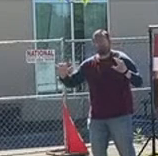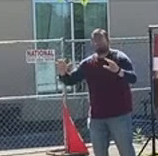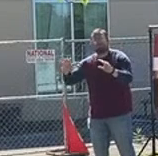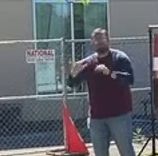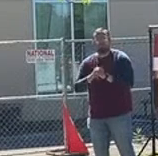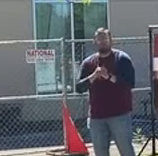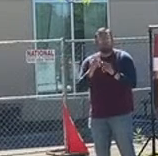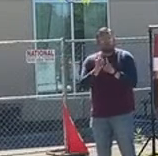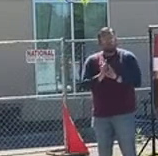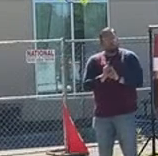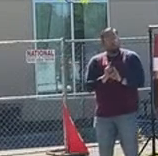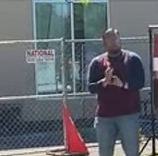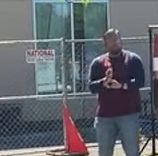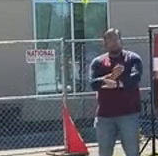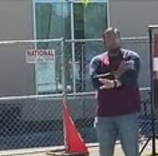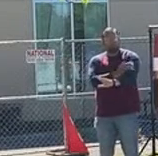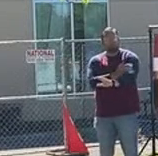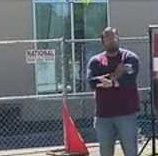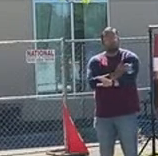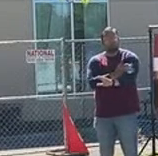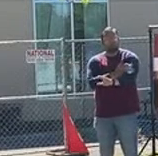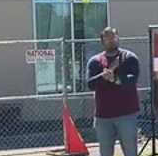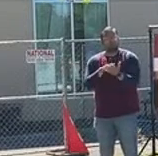also improve the learning environment.